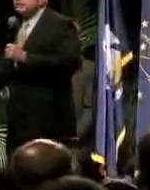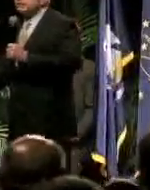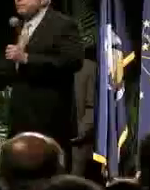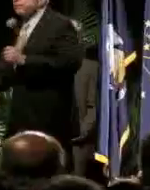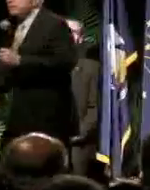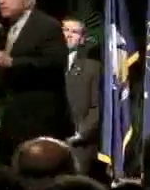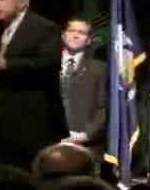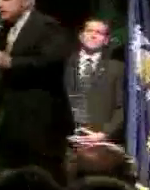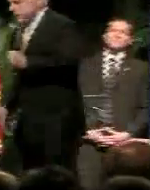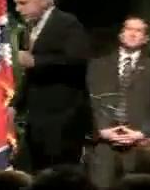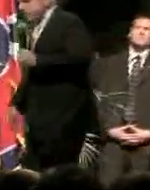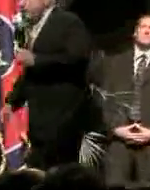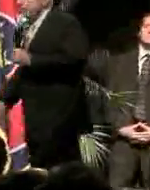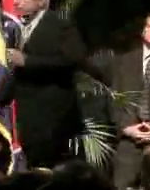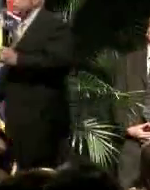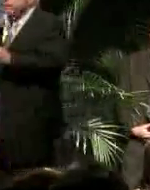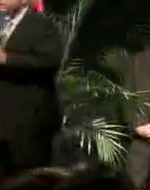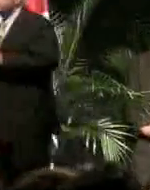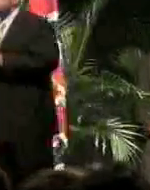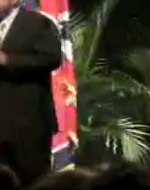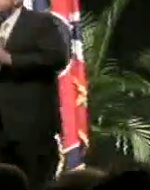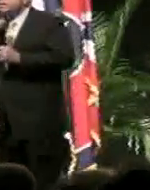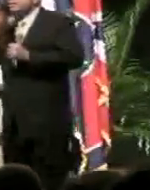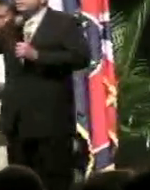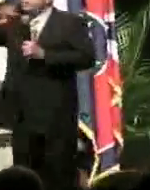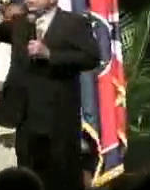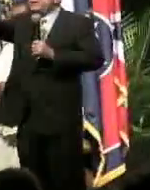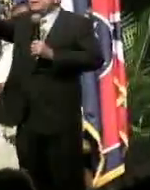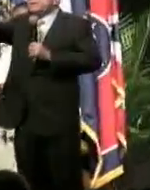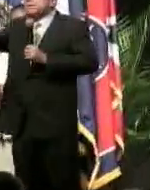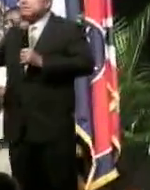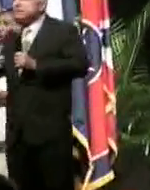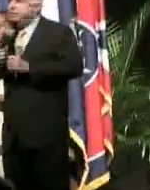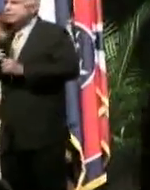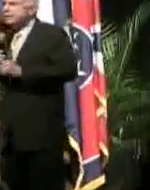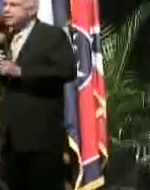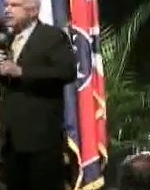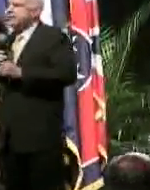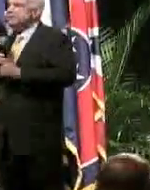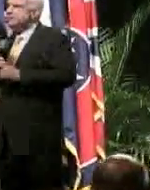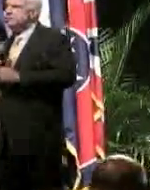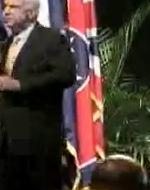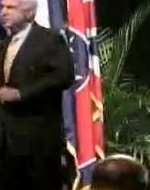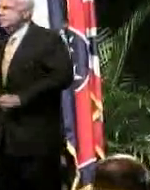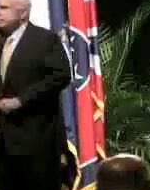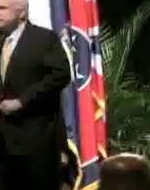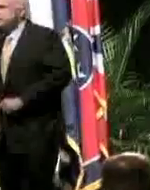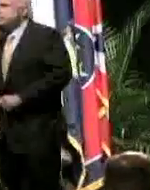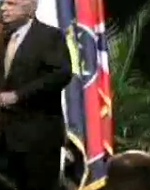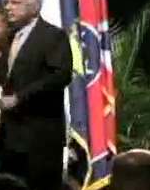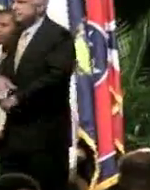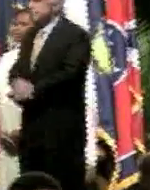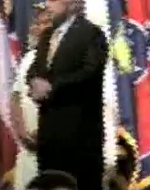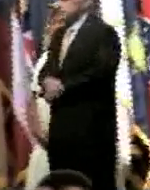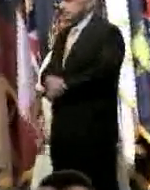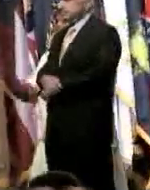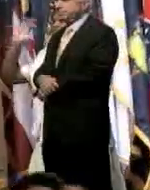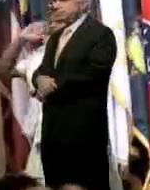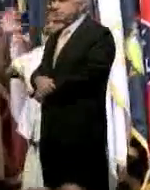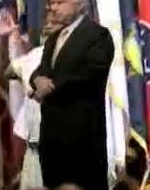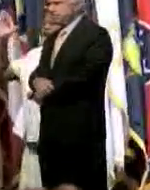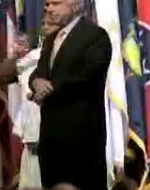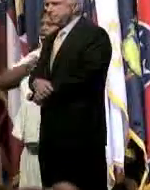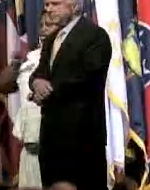got a microphone coming, so that would you bring? There we are. Hello,